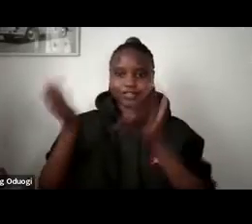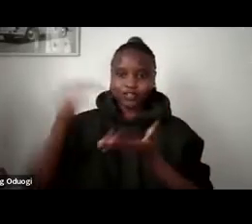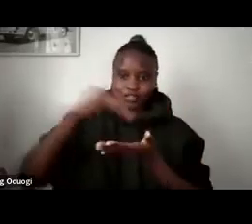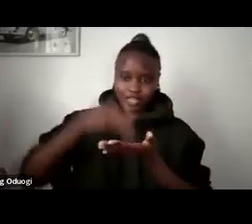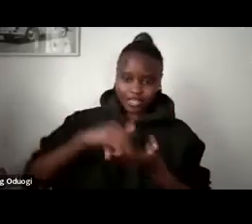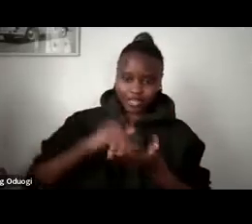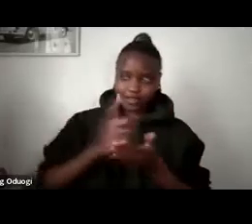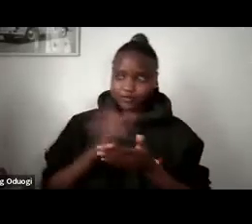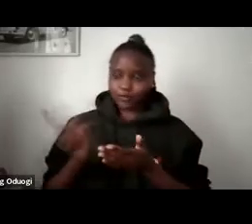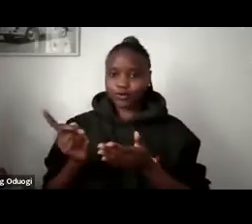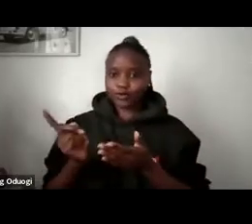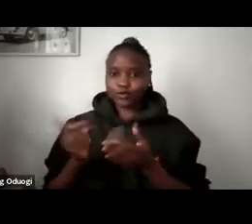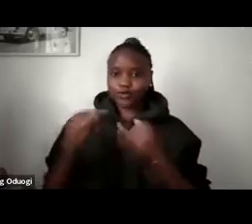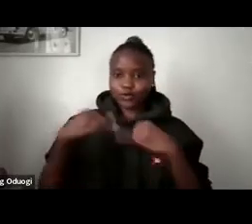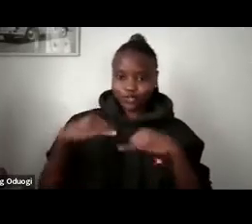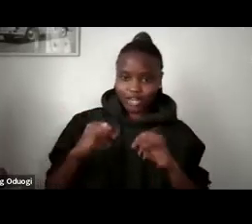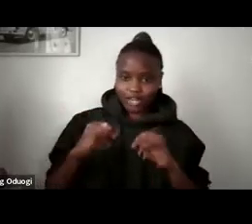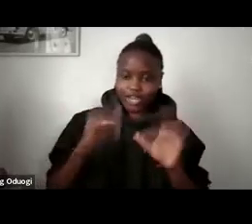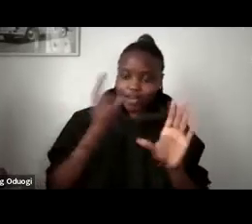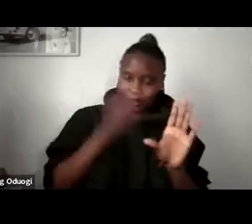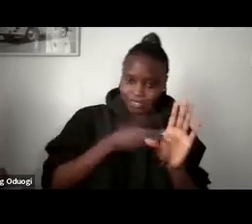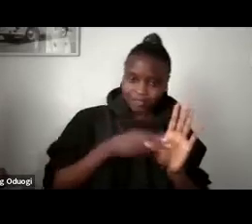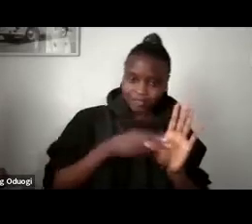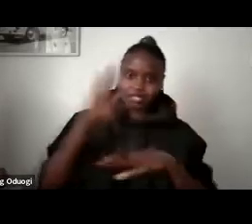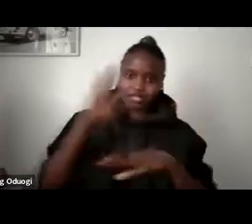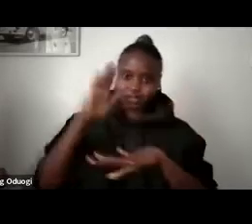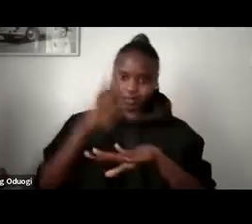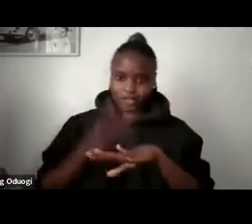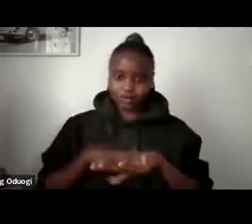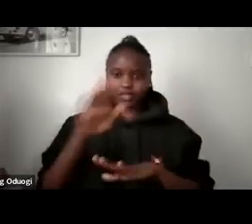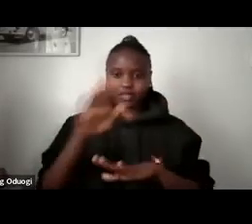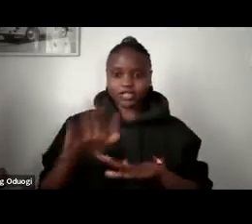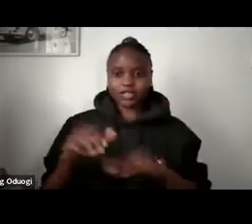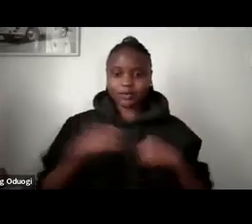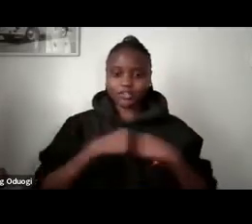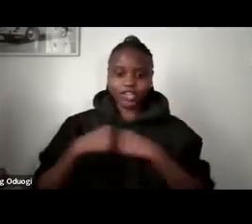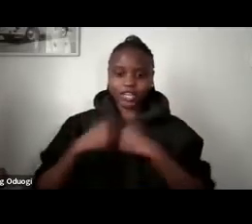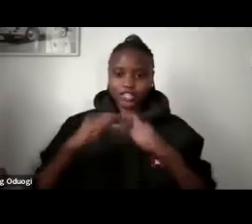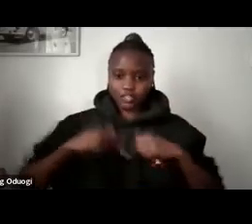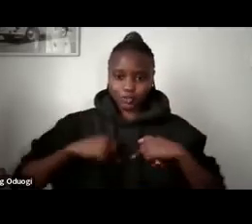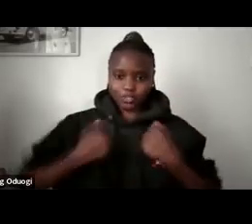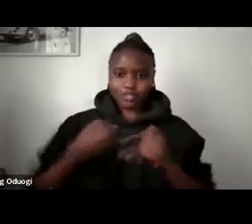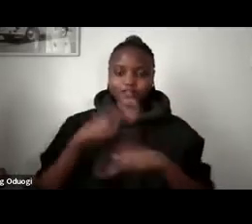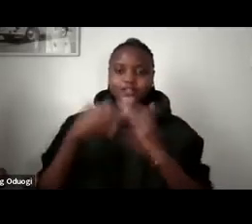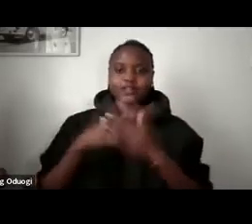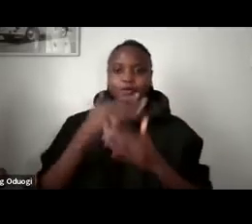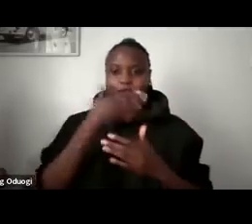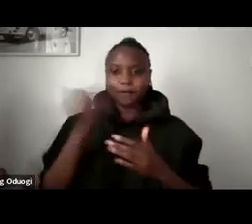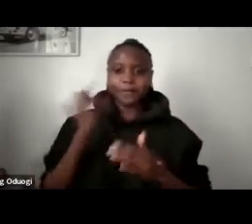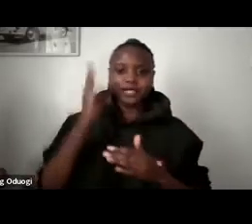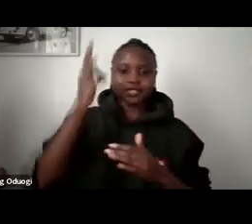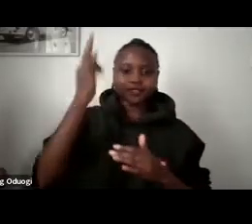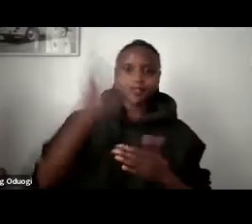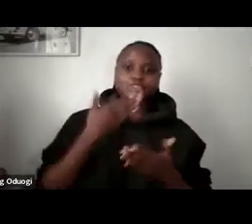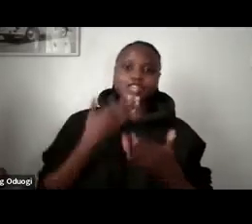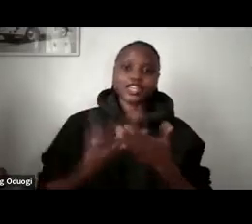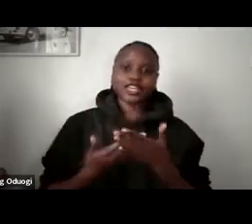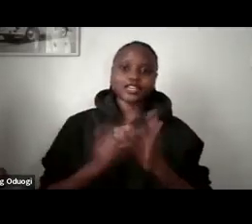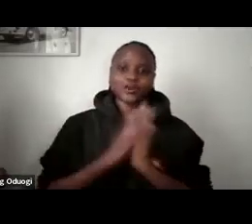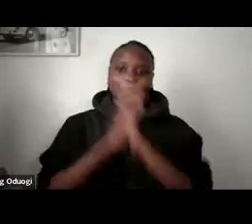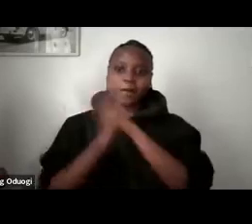attempted and took part, it was a good thing, challenging yourself, and I wish you all the best in future. Thank you so much. Back to you,